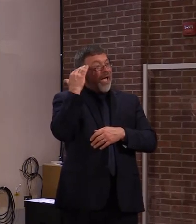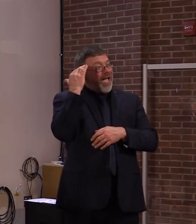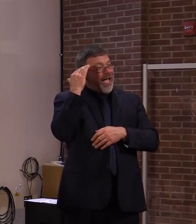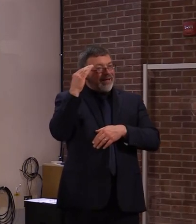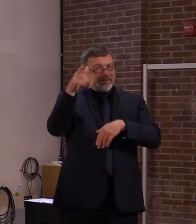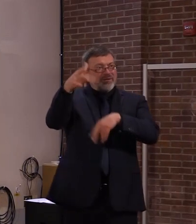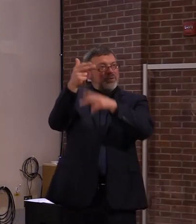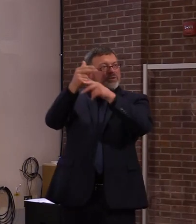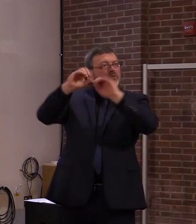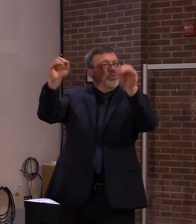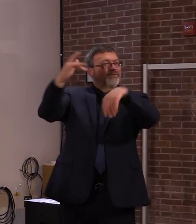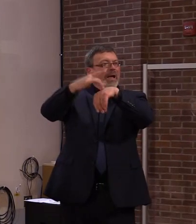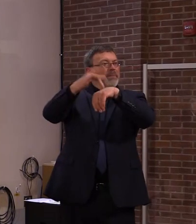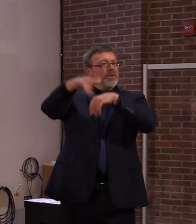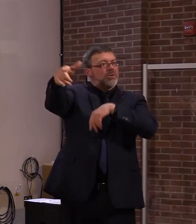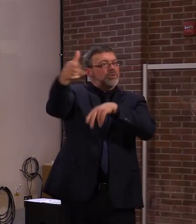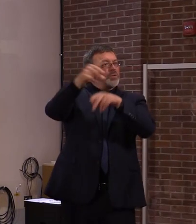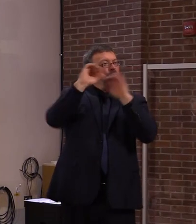space